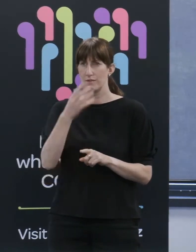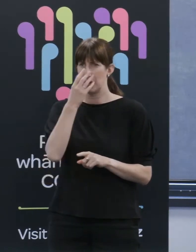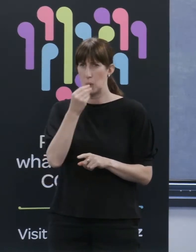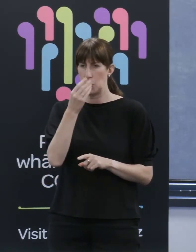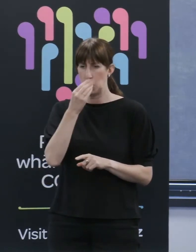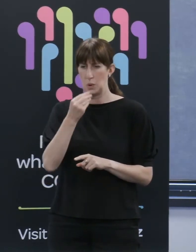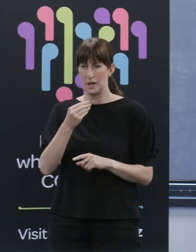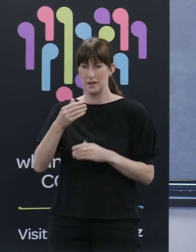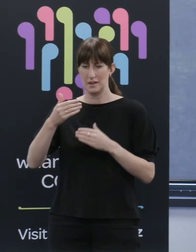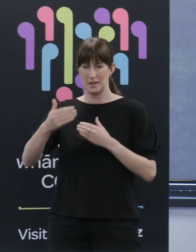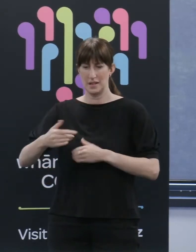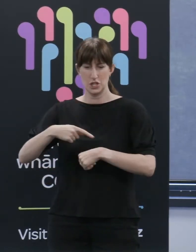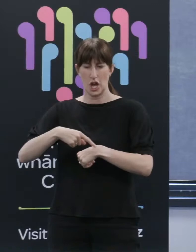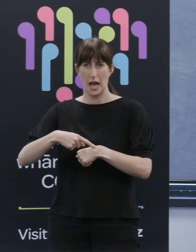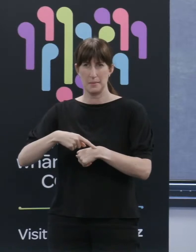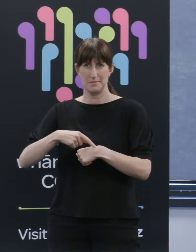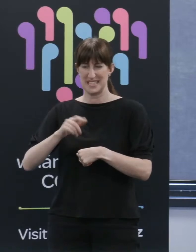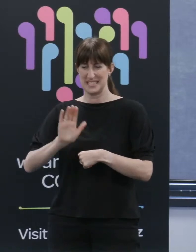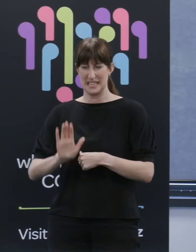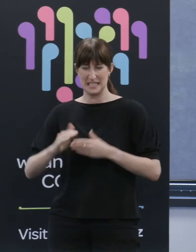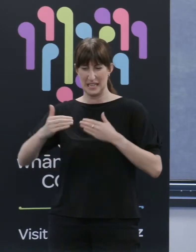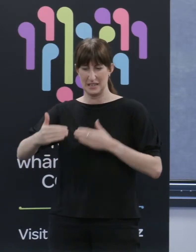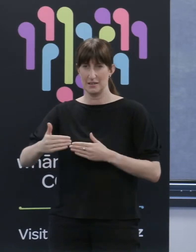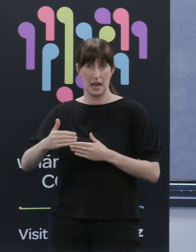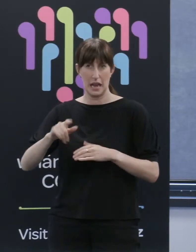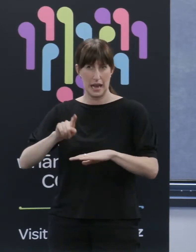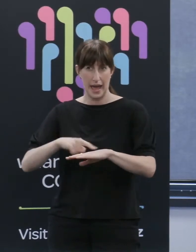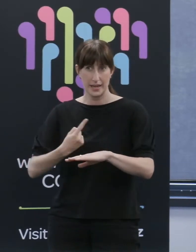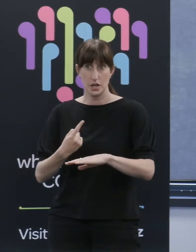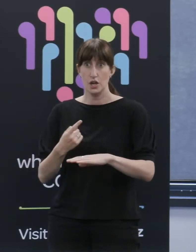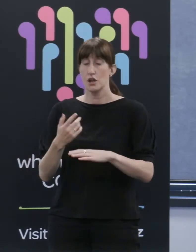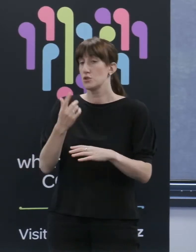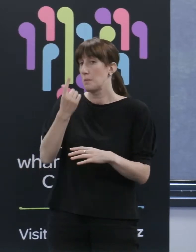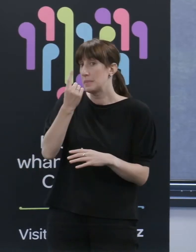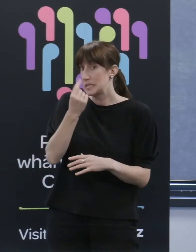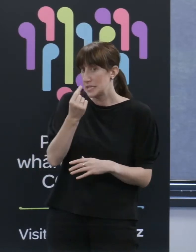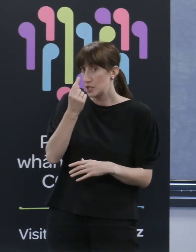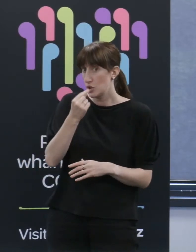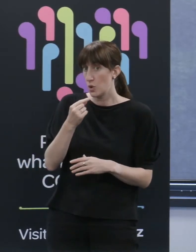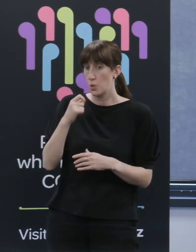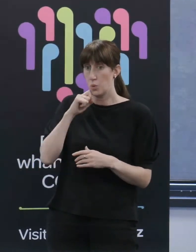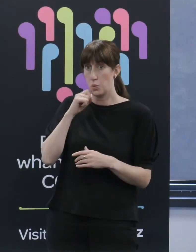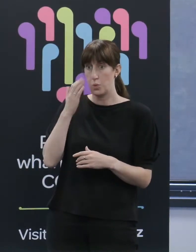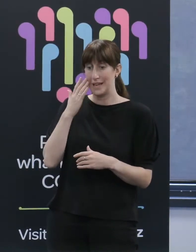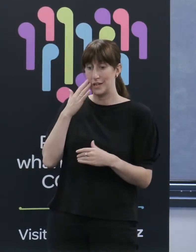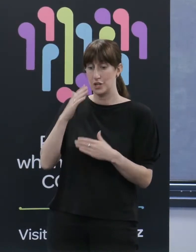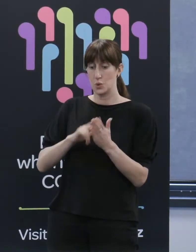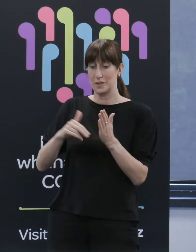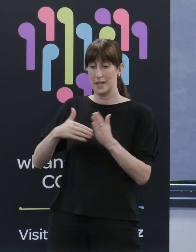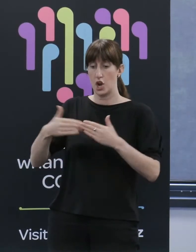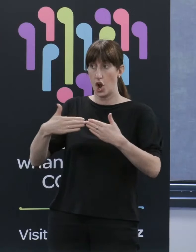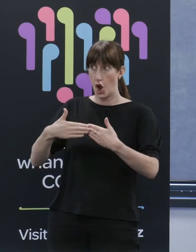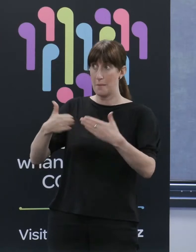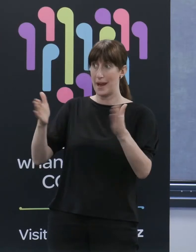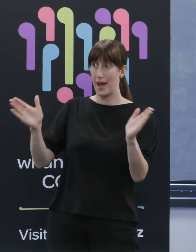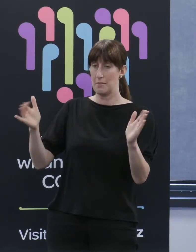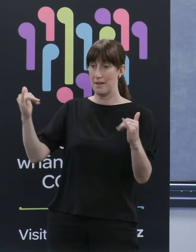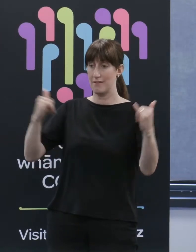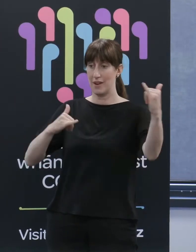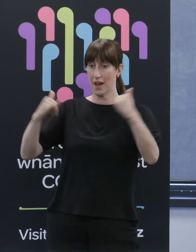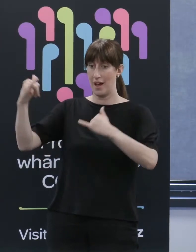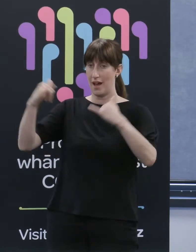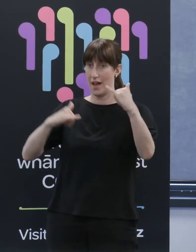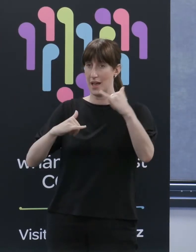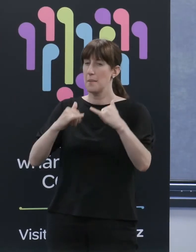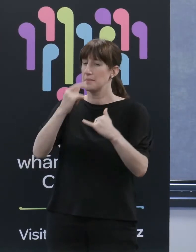that may mean that there are more people with flu as our borders open, which could mean we have a higher risk of it coming across